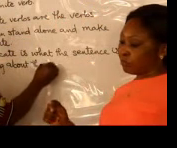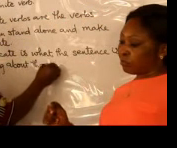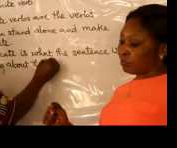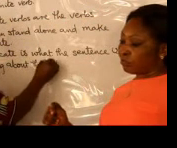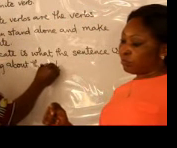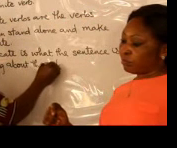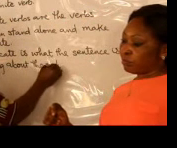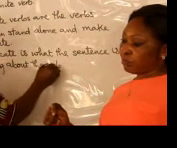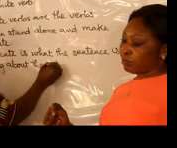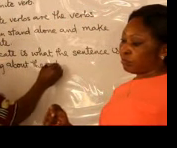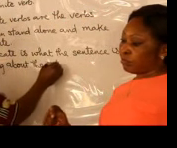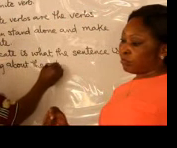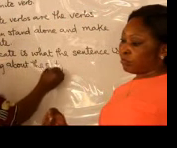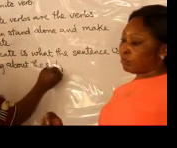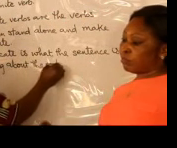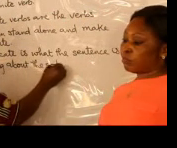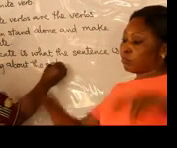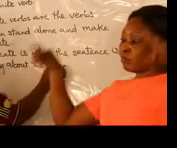subject,